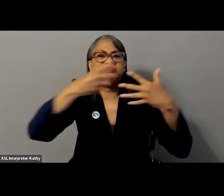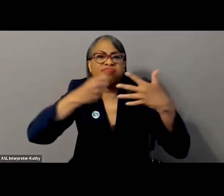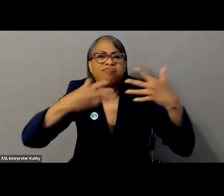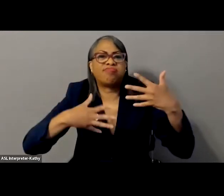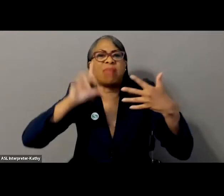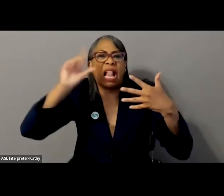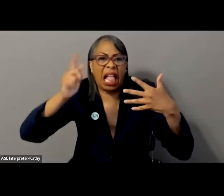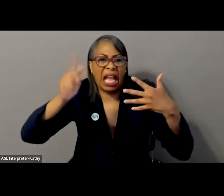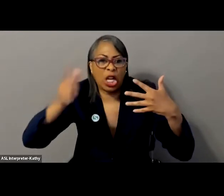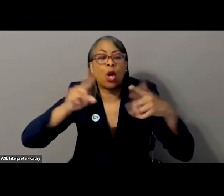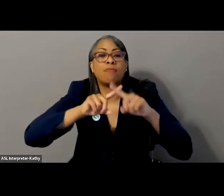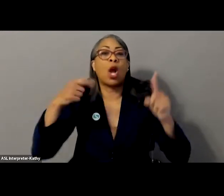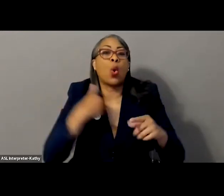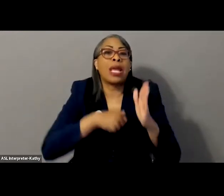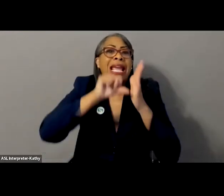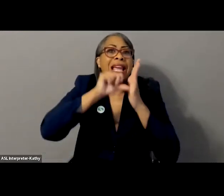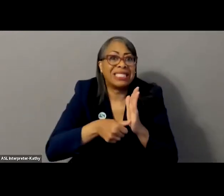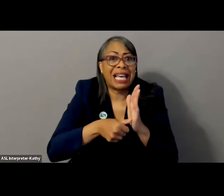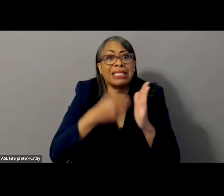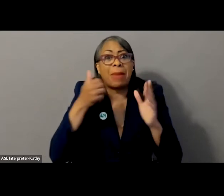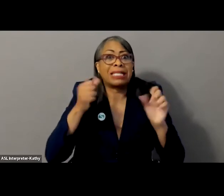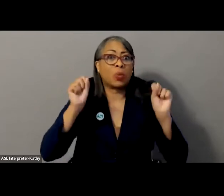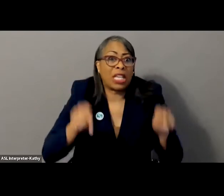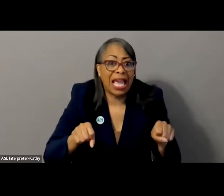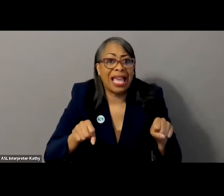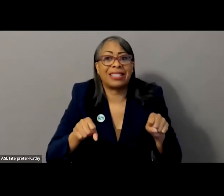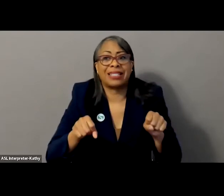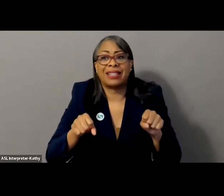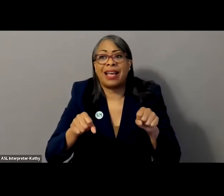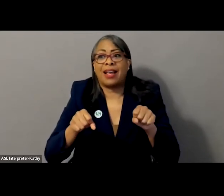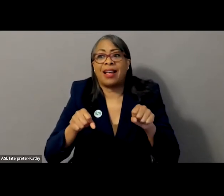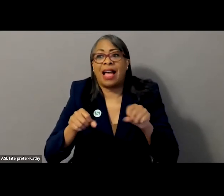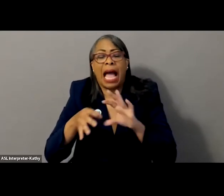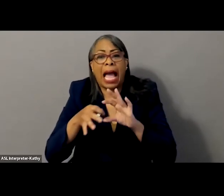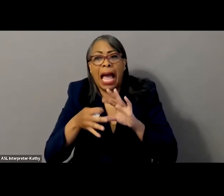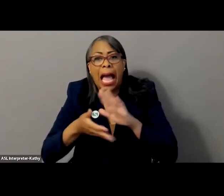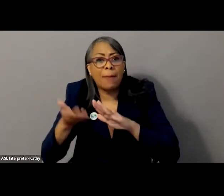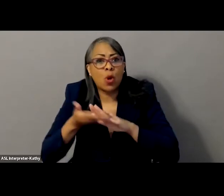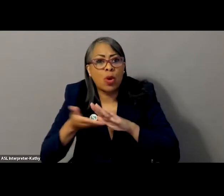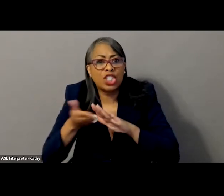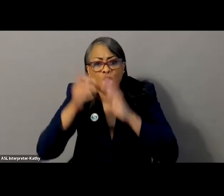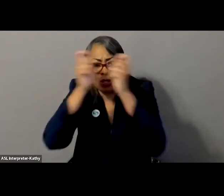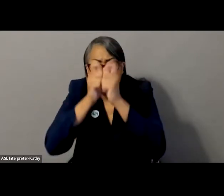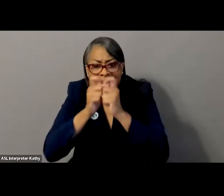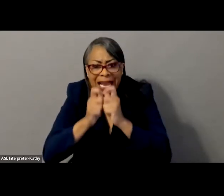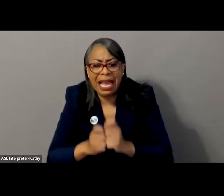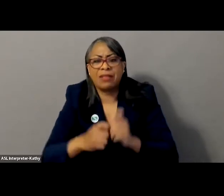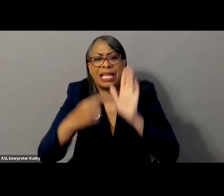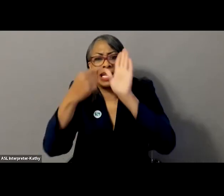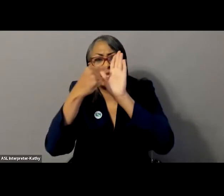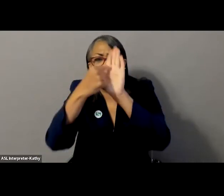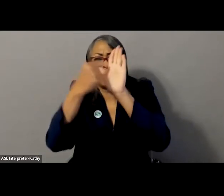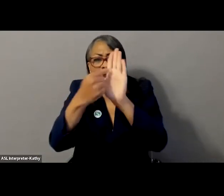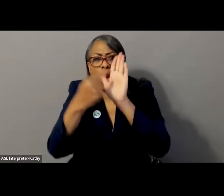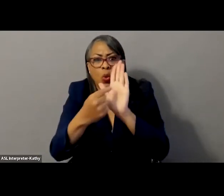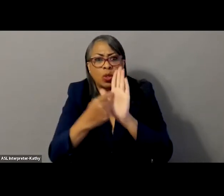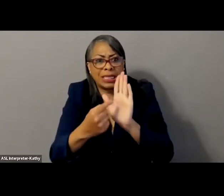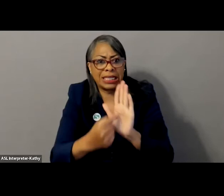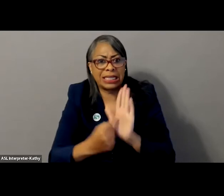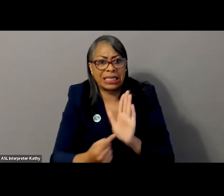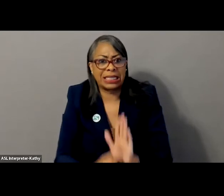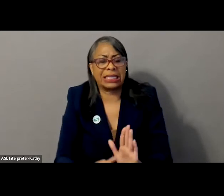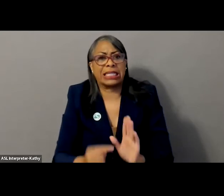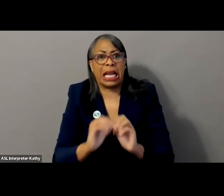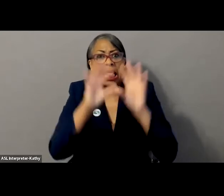we've emphasized as much as we could operational details and illustrative examples so that people